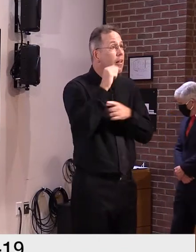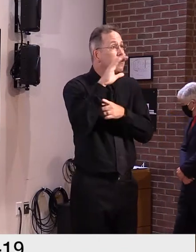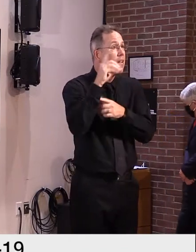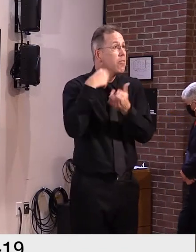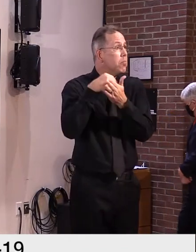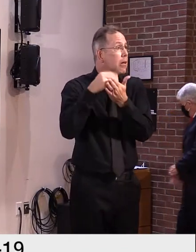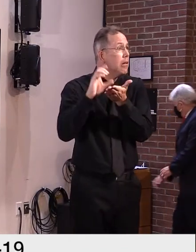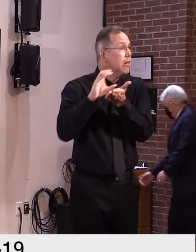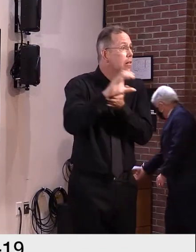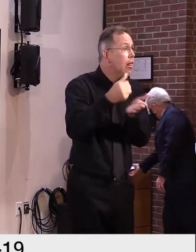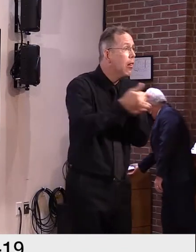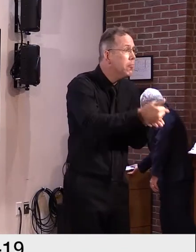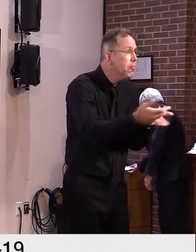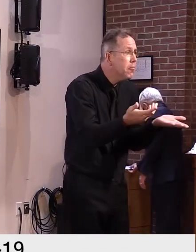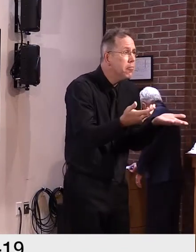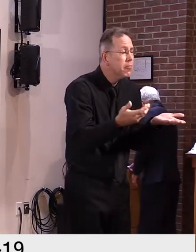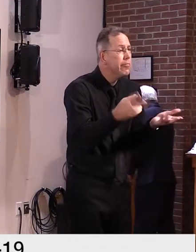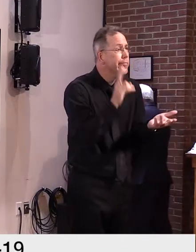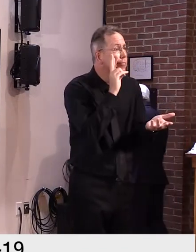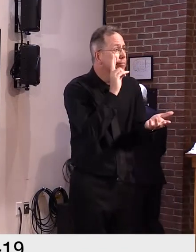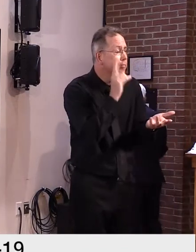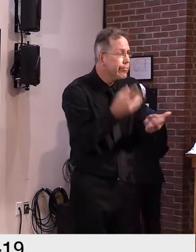anything that you can add to that?